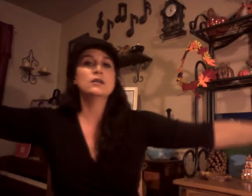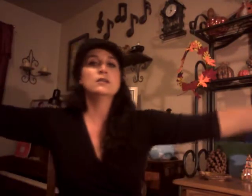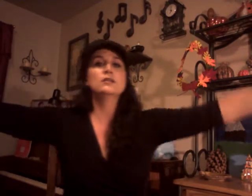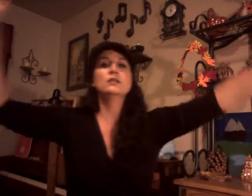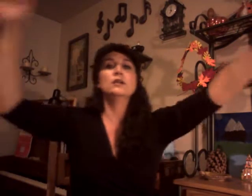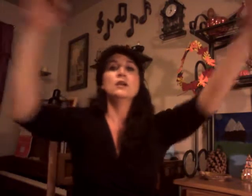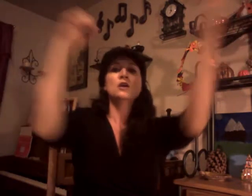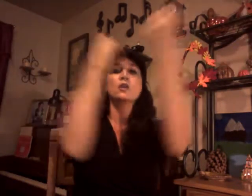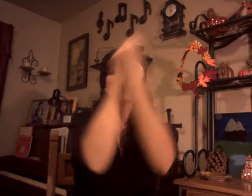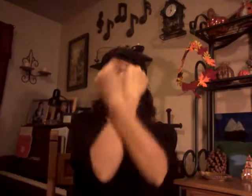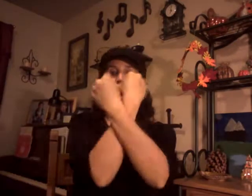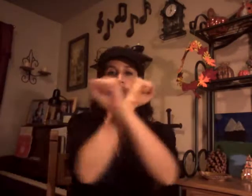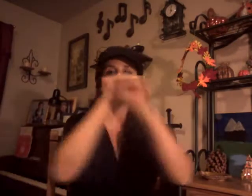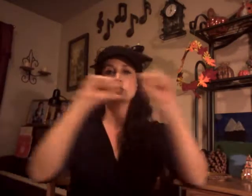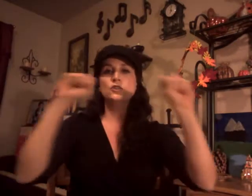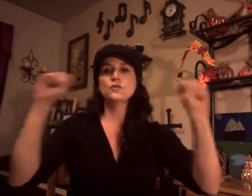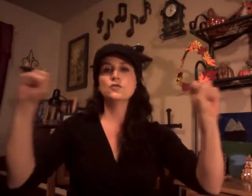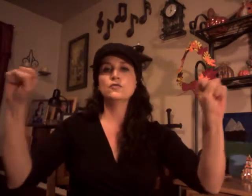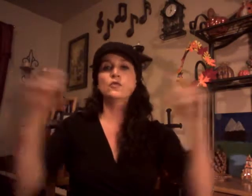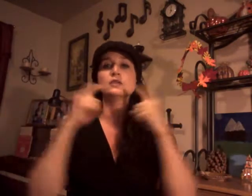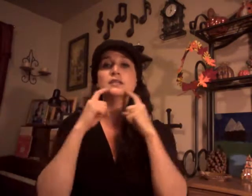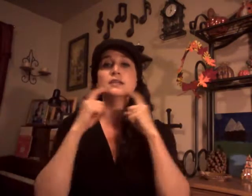Emmanuel, the rescue for